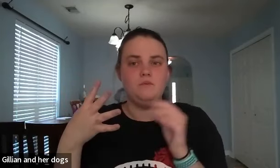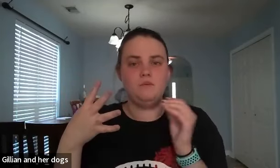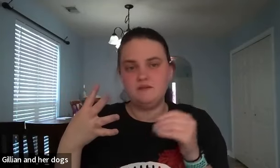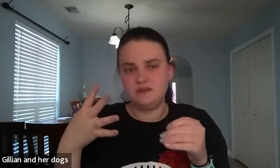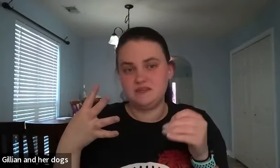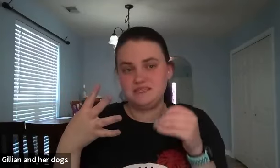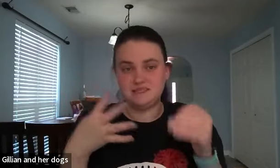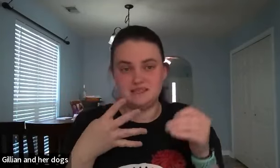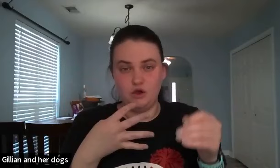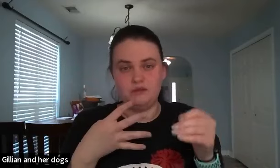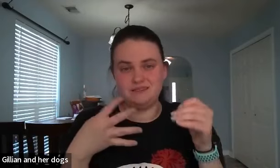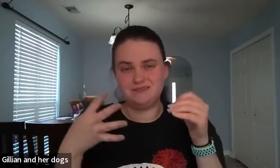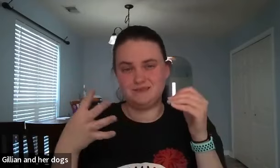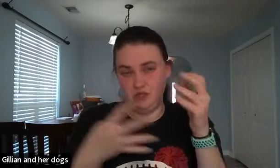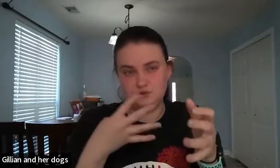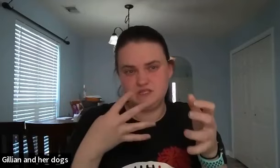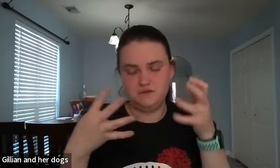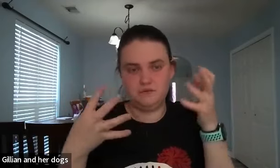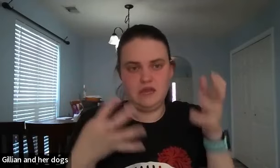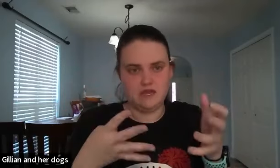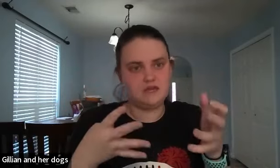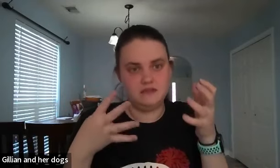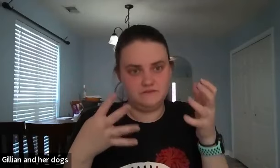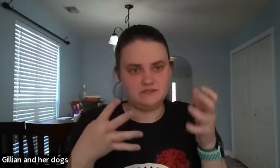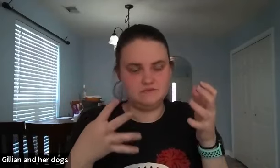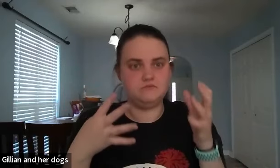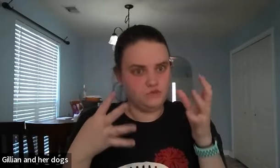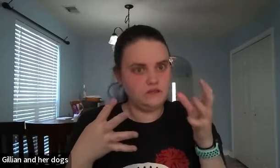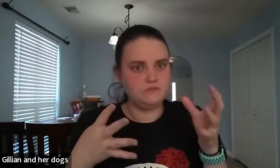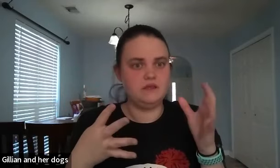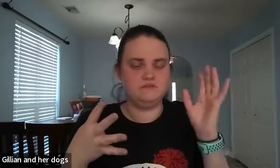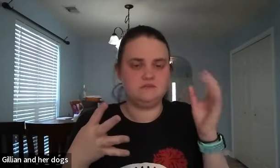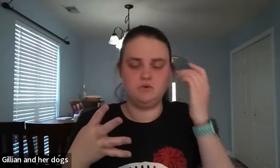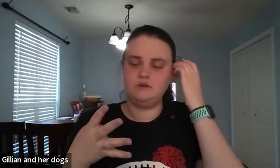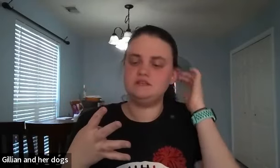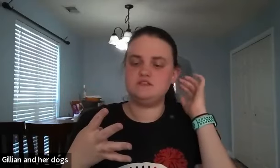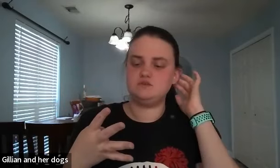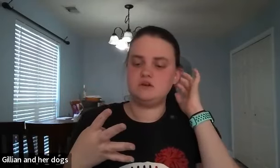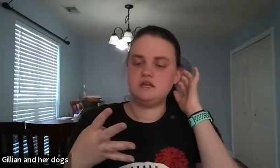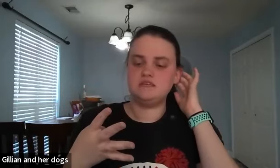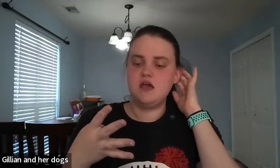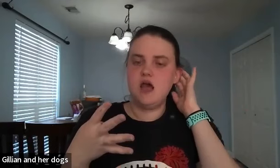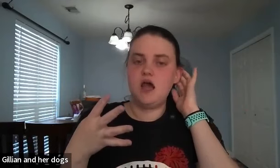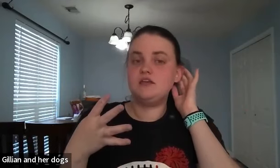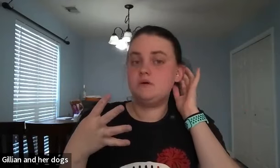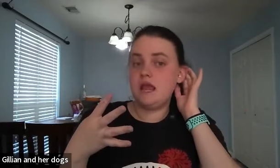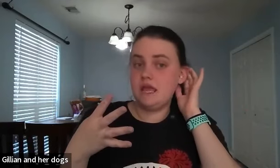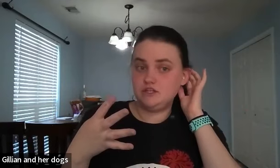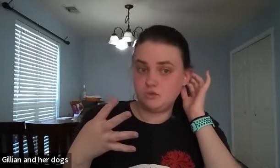One of the big things that does help, and it's used if you can, and if it's really, if it's important to the story, is I go in age